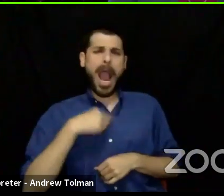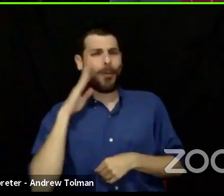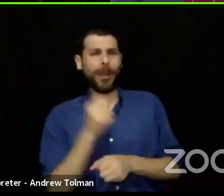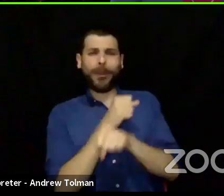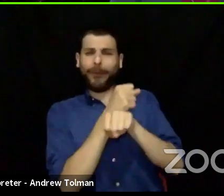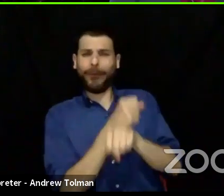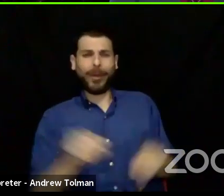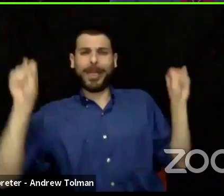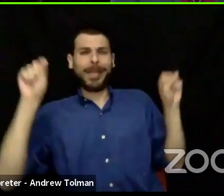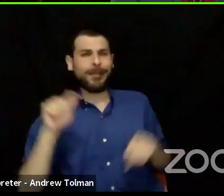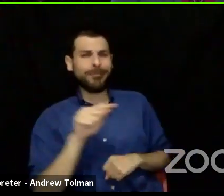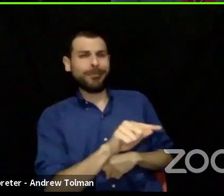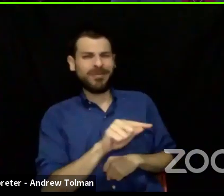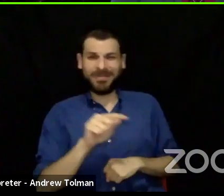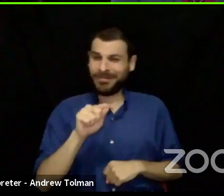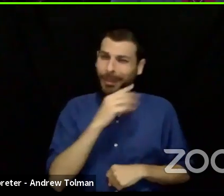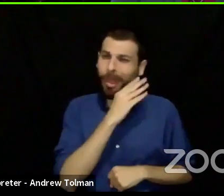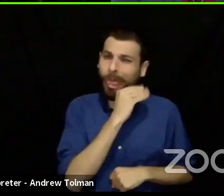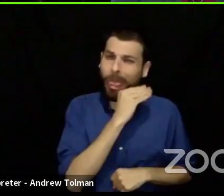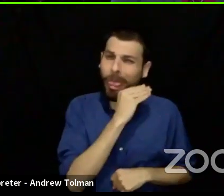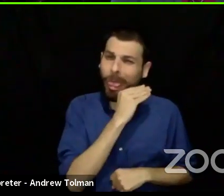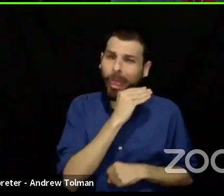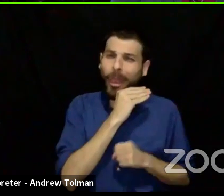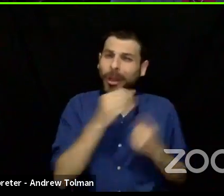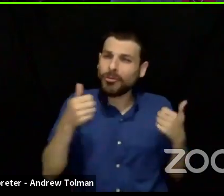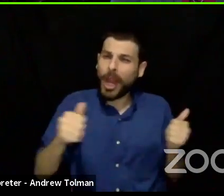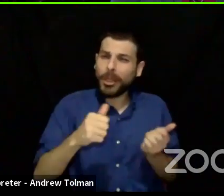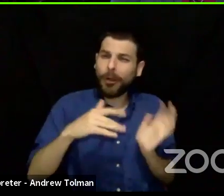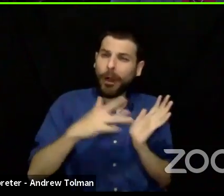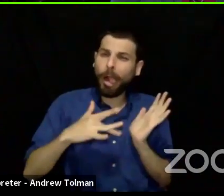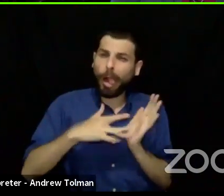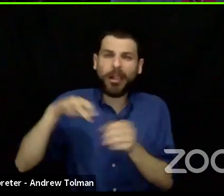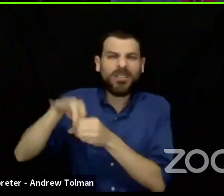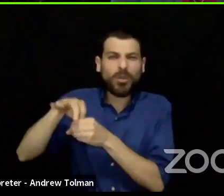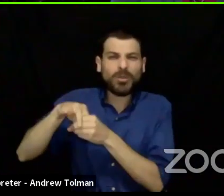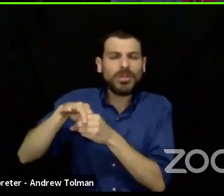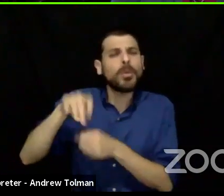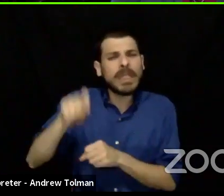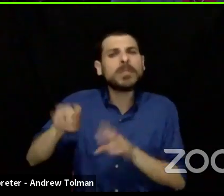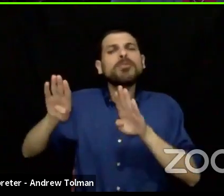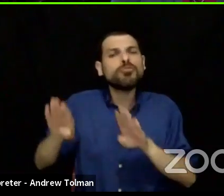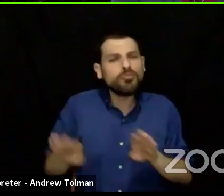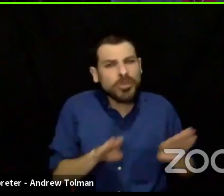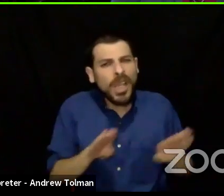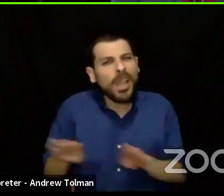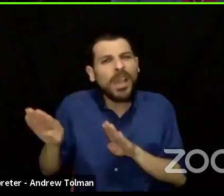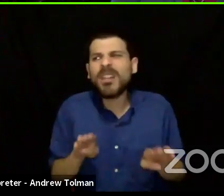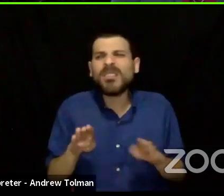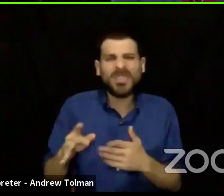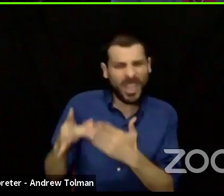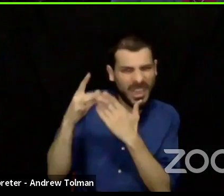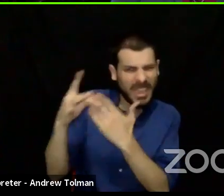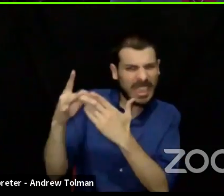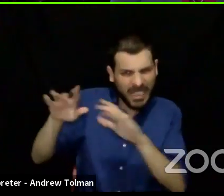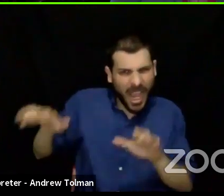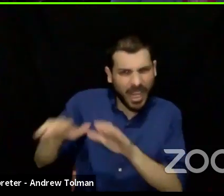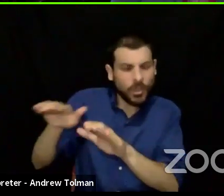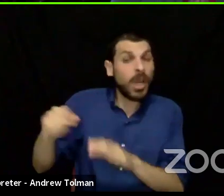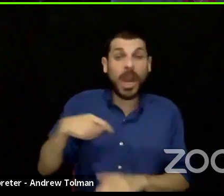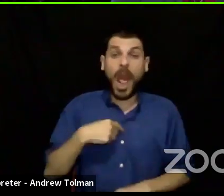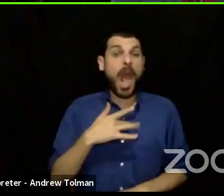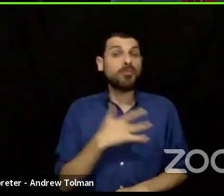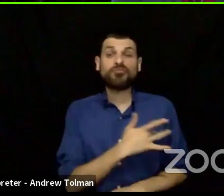our leadership is represented in that. And I plan to do that. I keep my word. I can